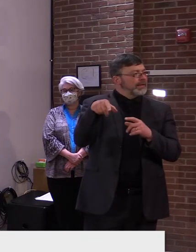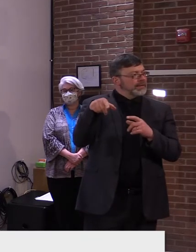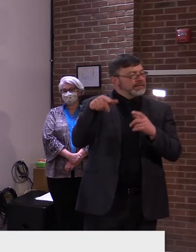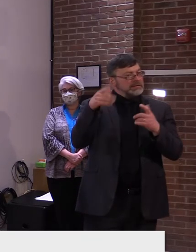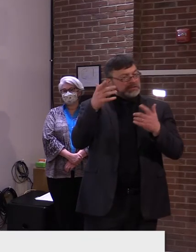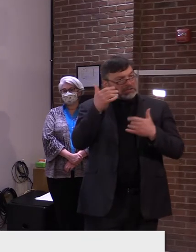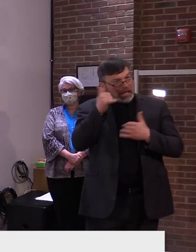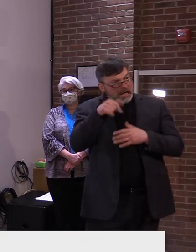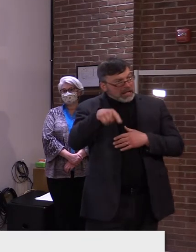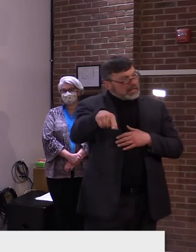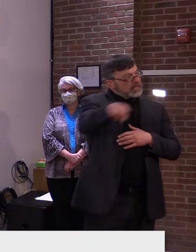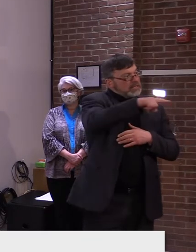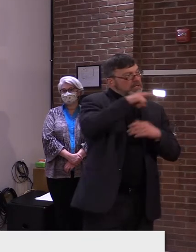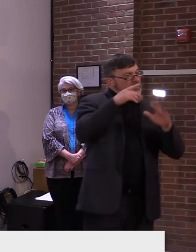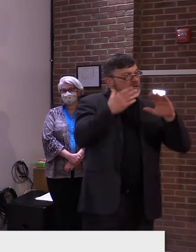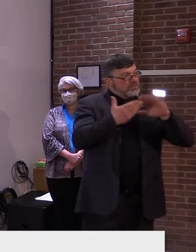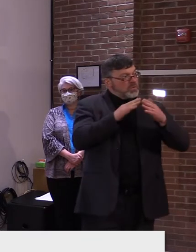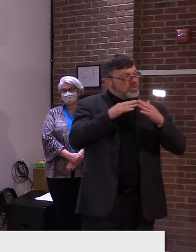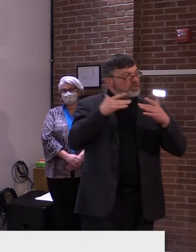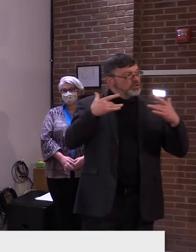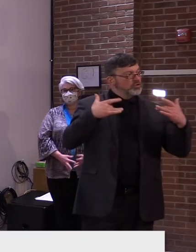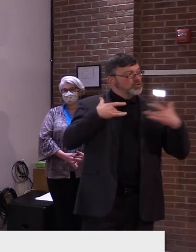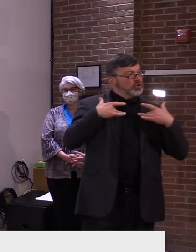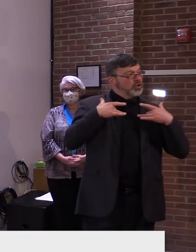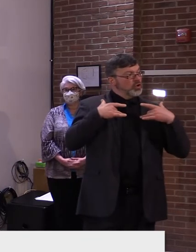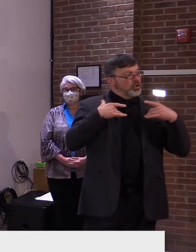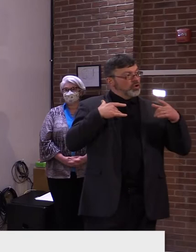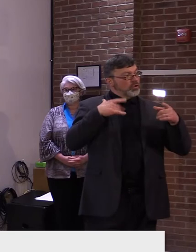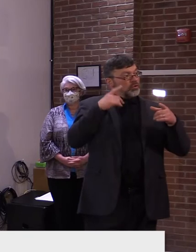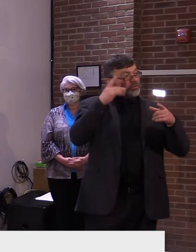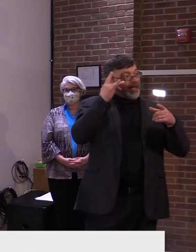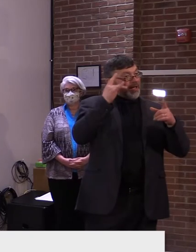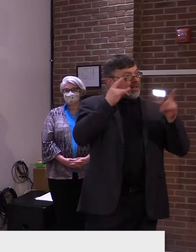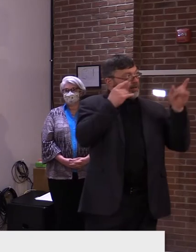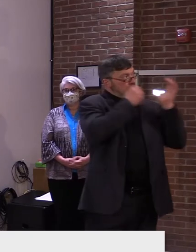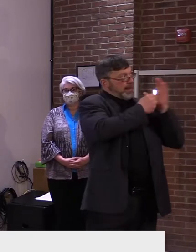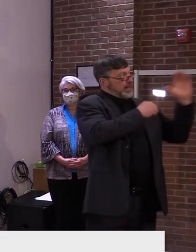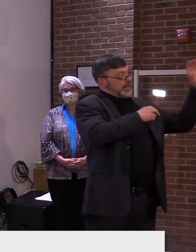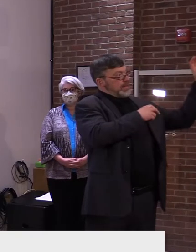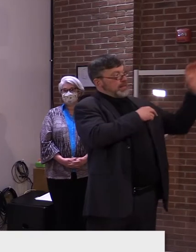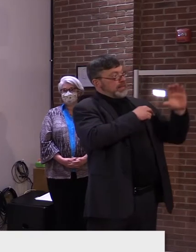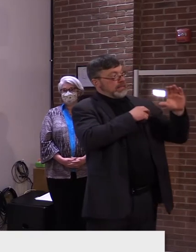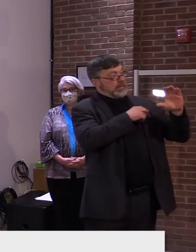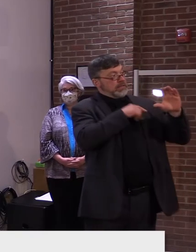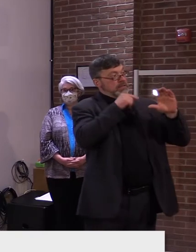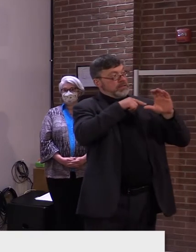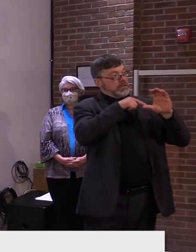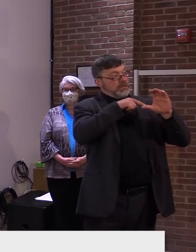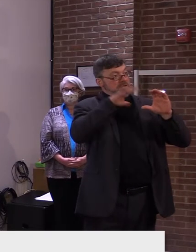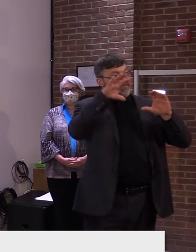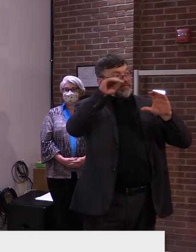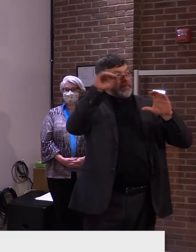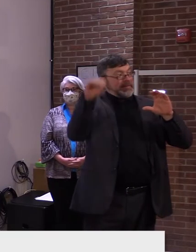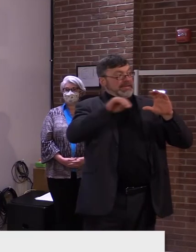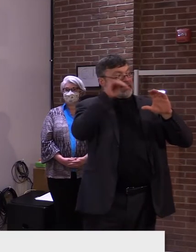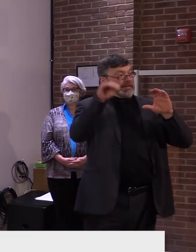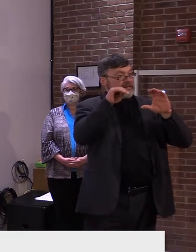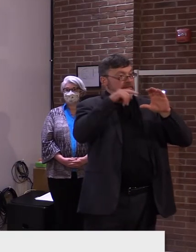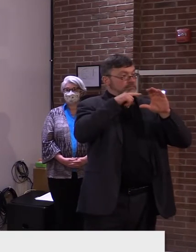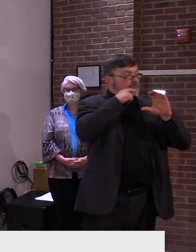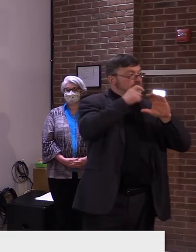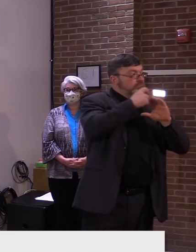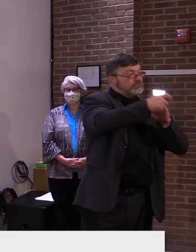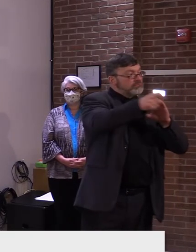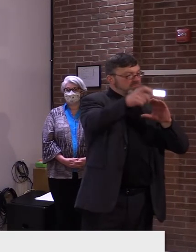rescue money, up maybe $50 million or so. But the bigger concern is that it'll disincentivize people going back to